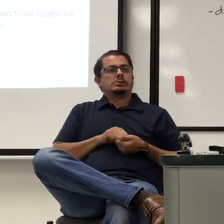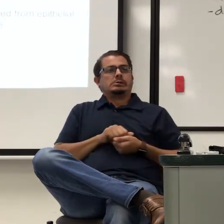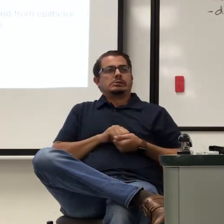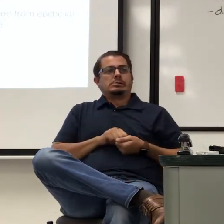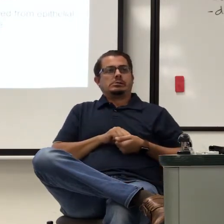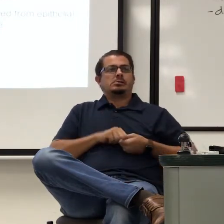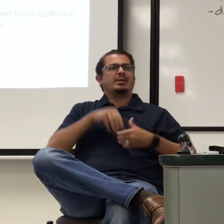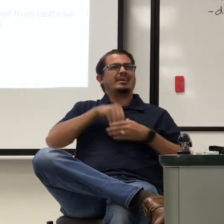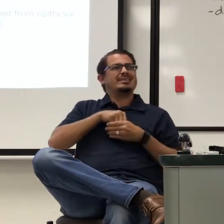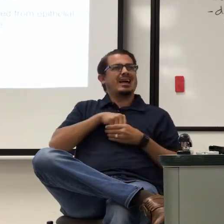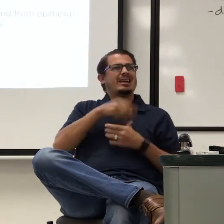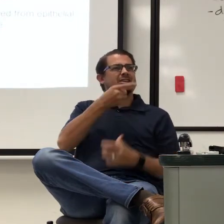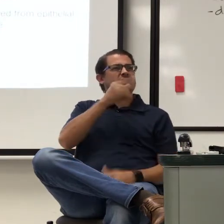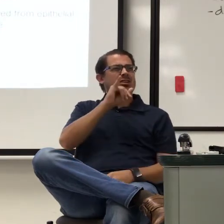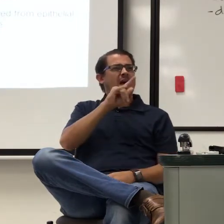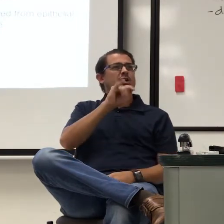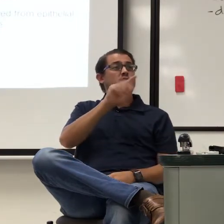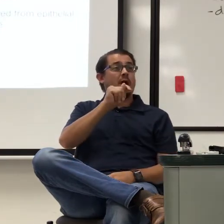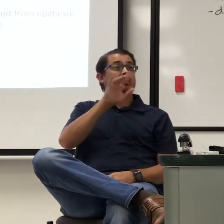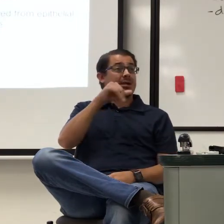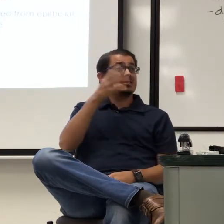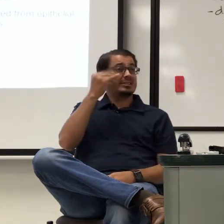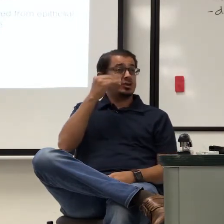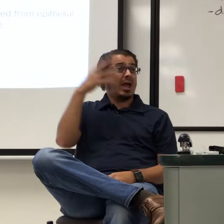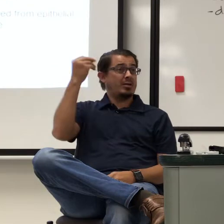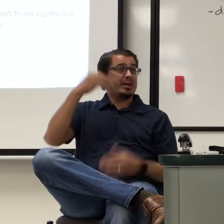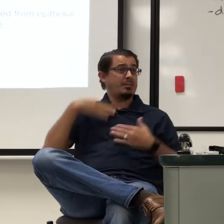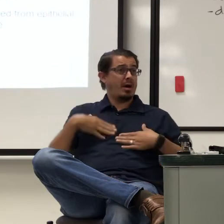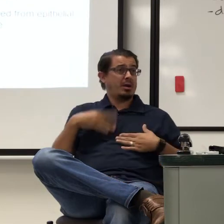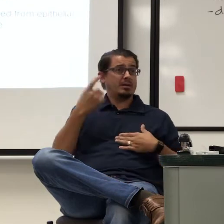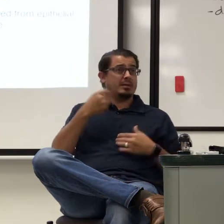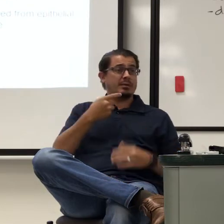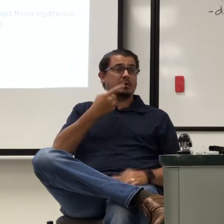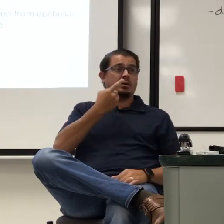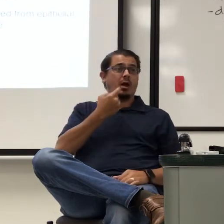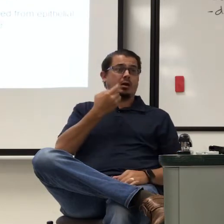Inside the GI tract is considered outside the body because it may pass right through you.